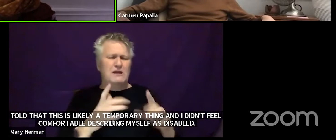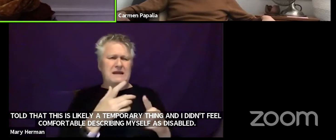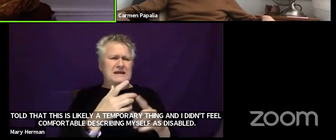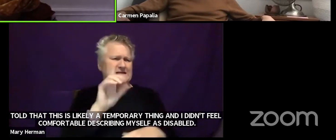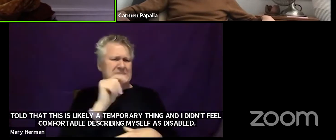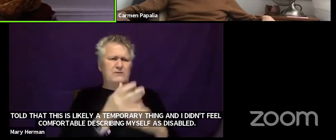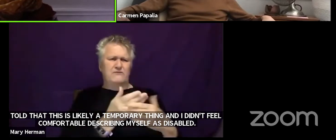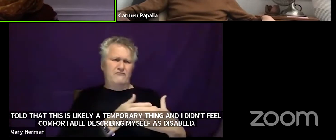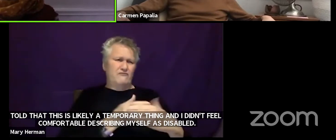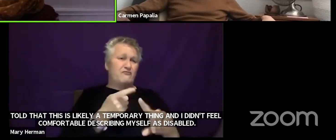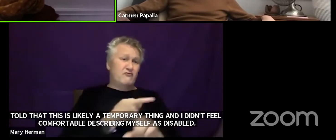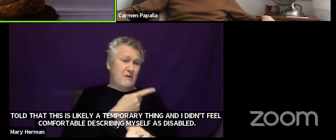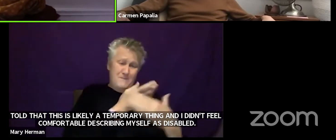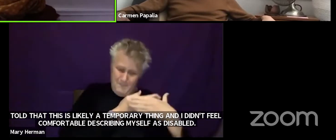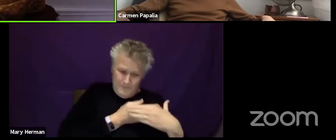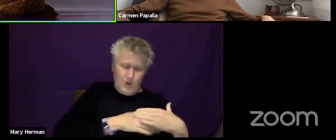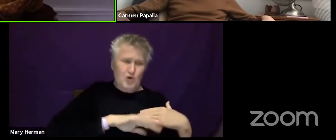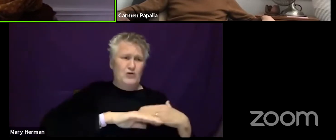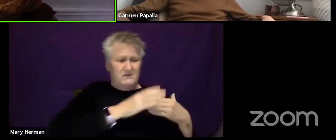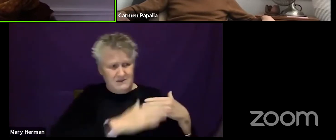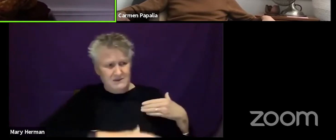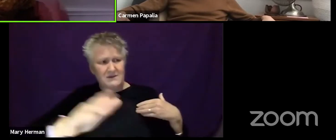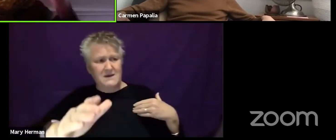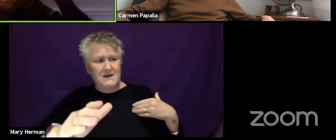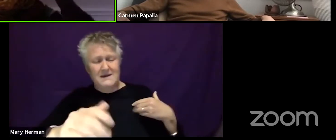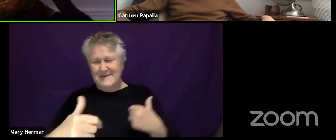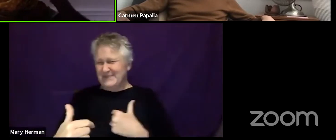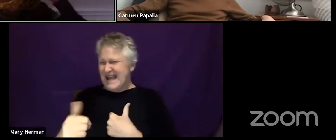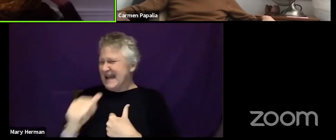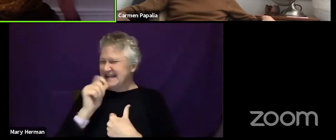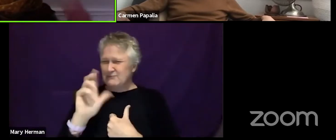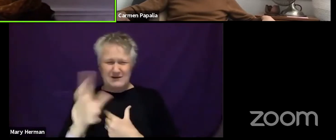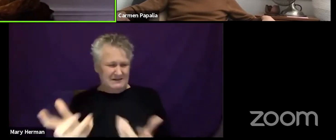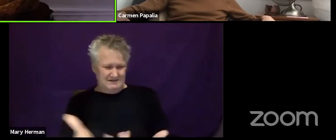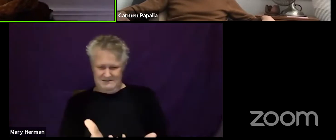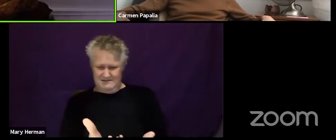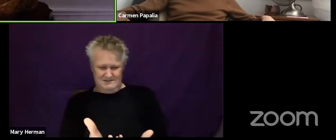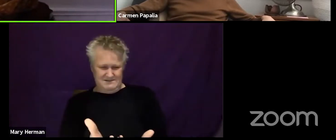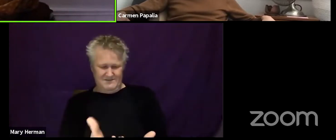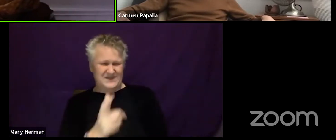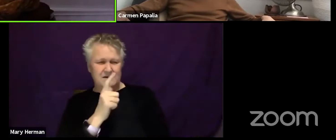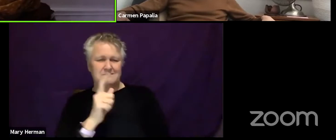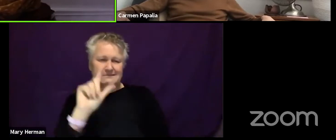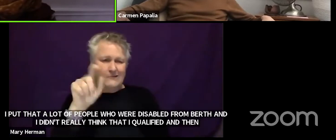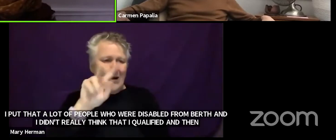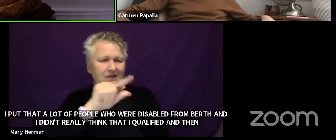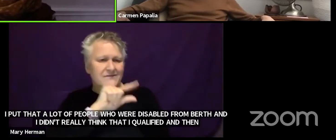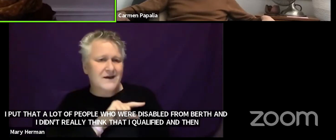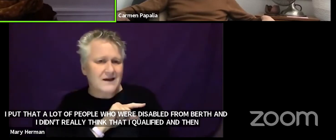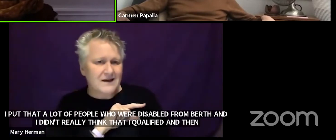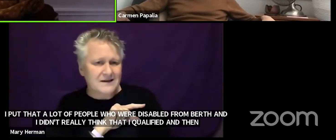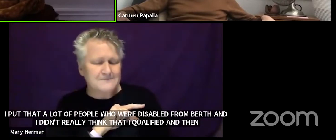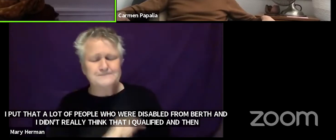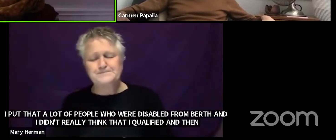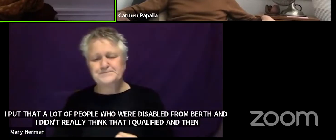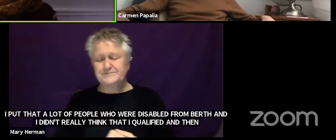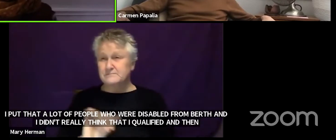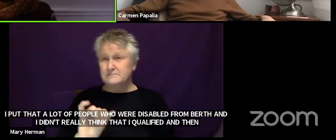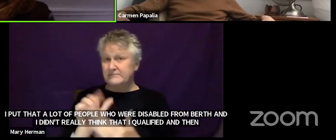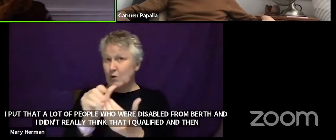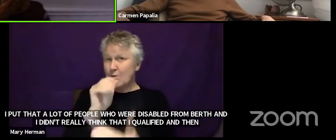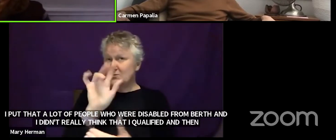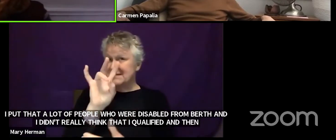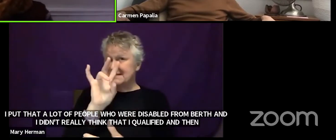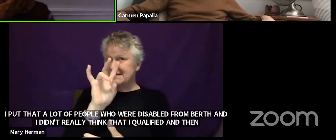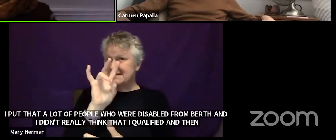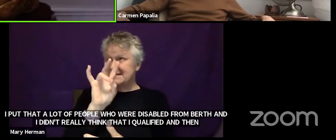think that I qualified. And then, I mean, that was almost 7 years ago.